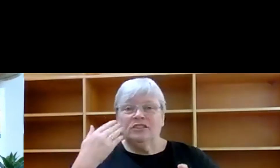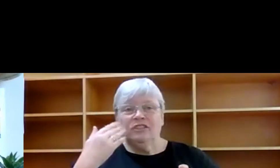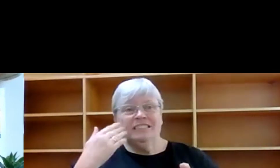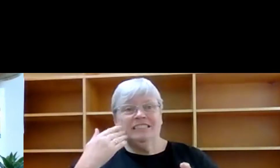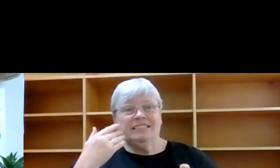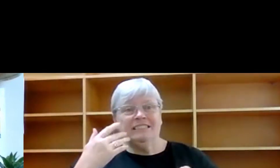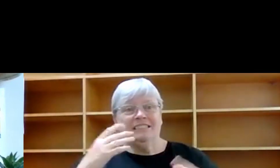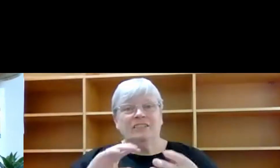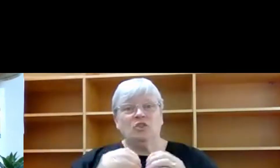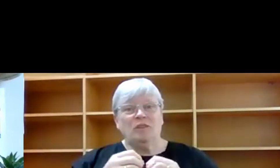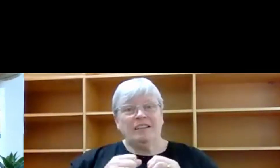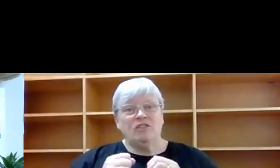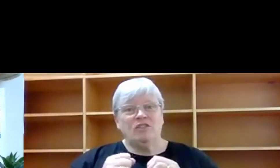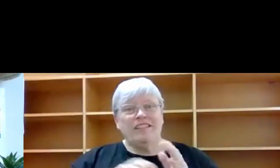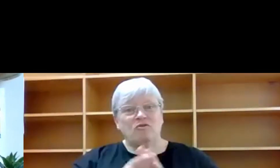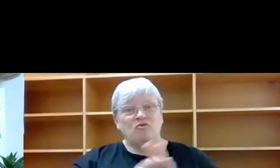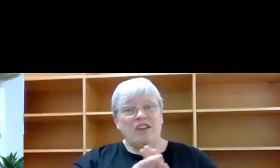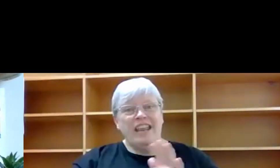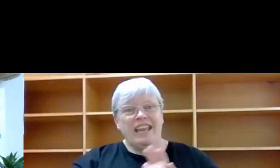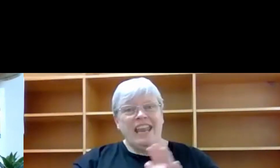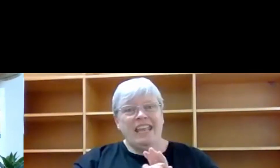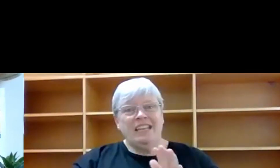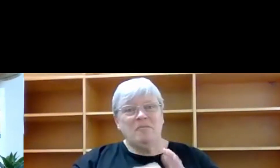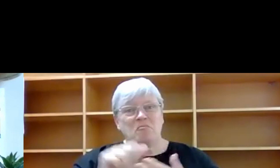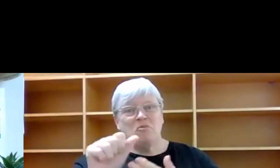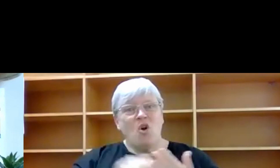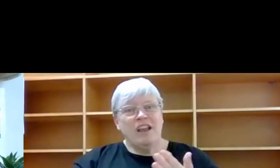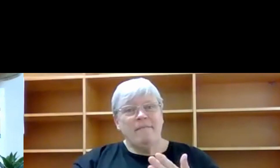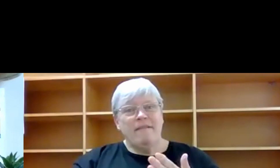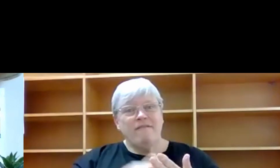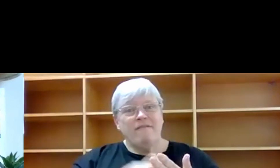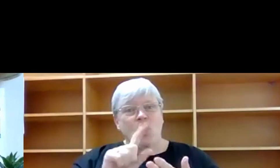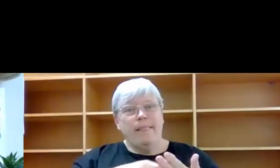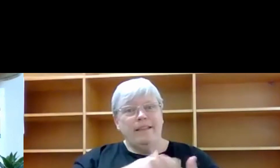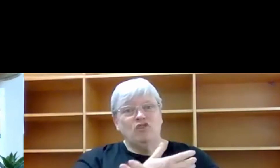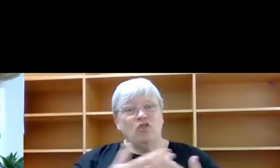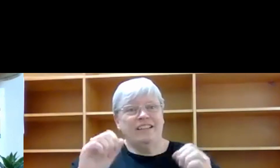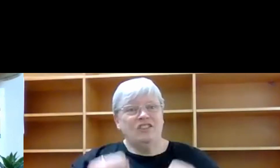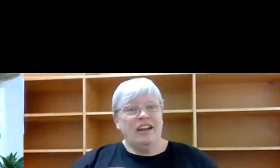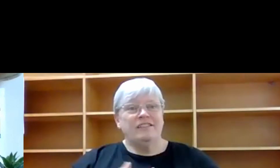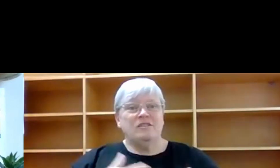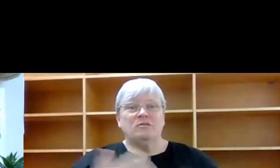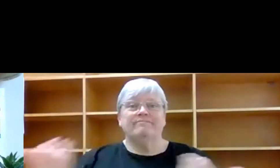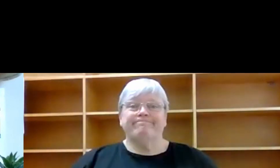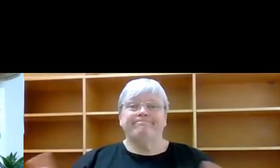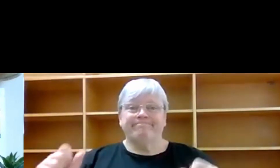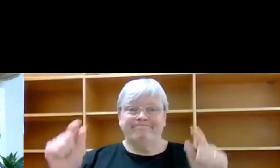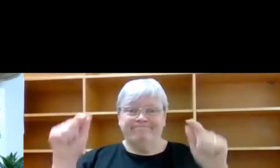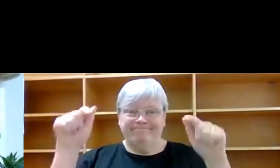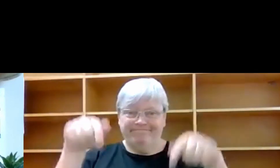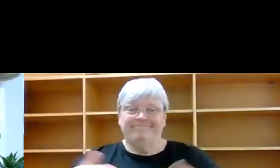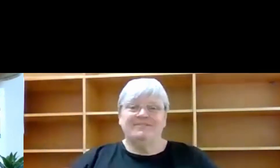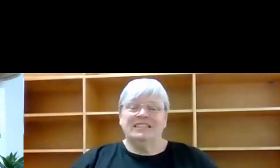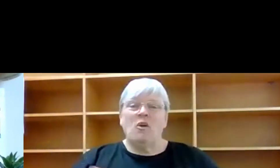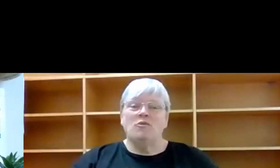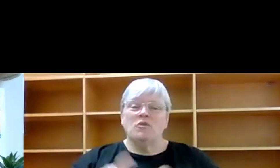Creative Scotland's training programme for literary chairs, so I have some accreditation to be here with you today. We're also delighted to